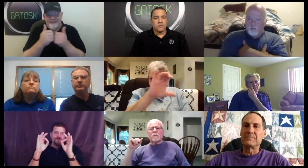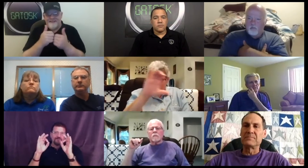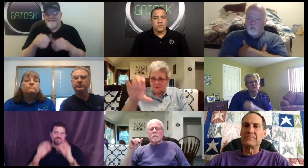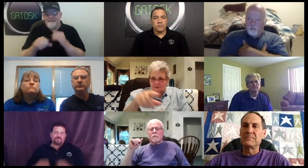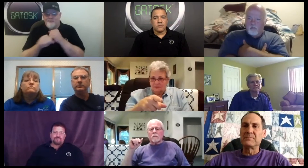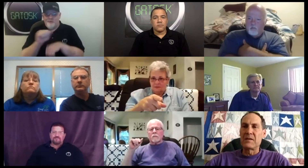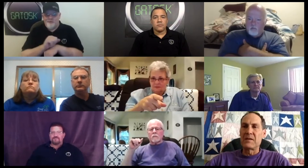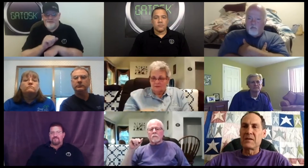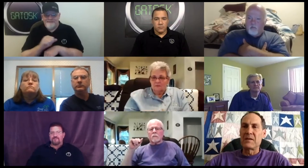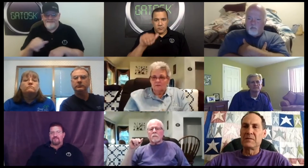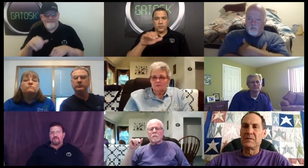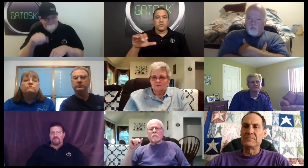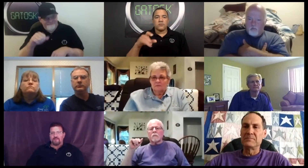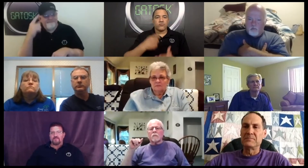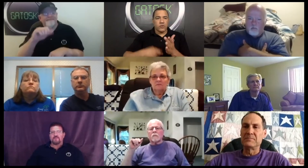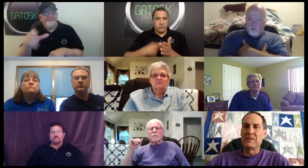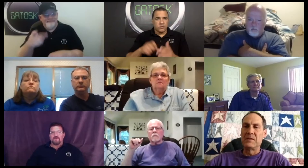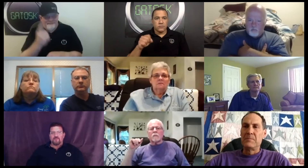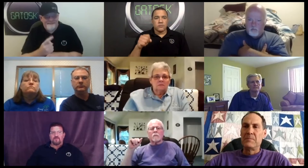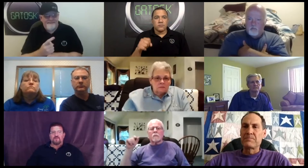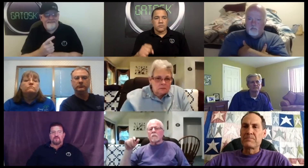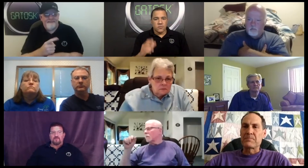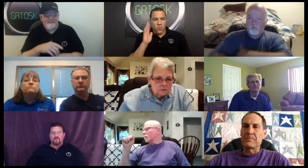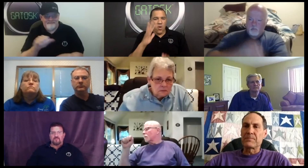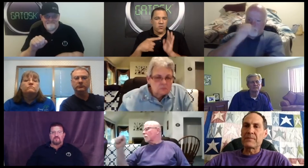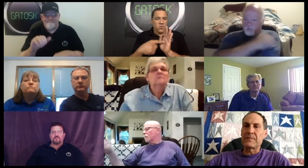Is that ACC? Yes, that's the ACC pricing.